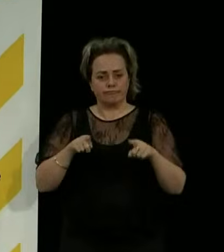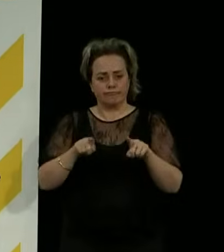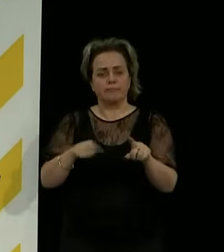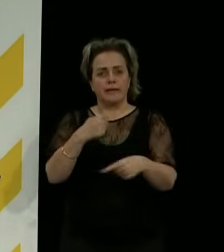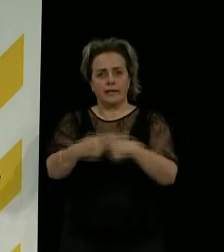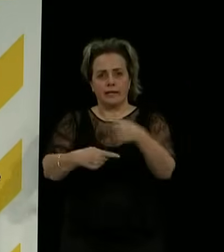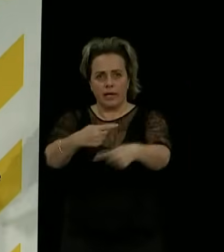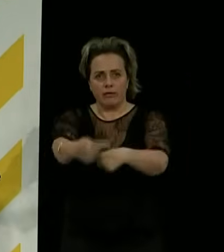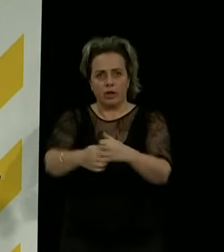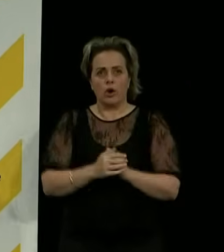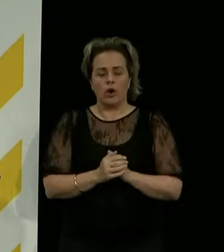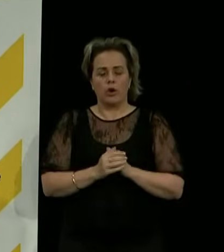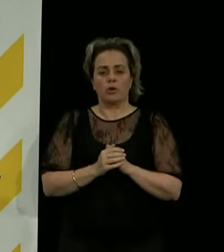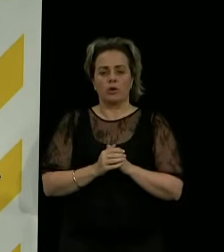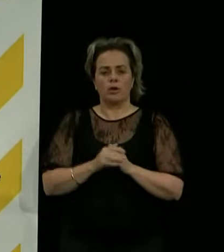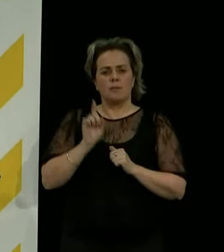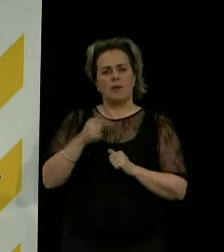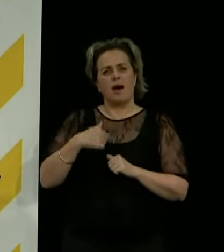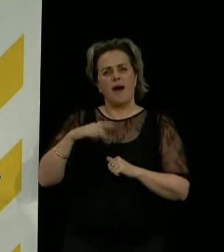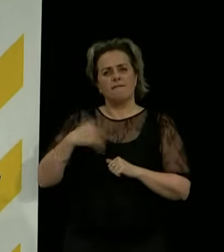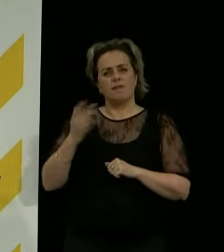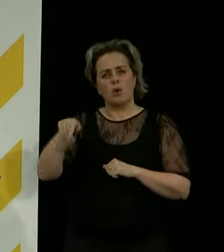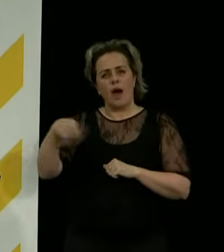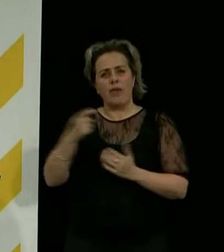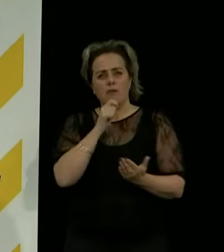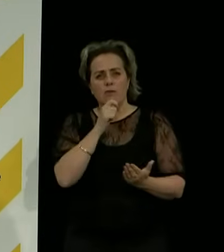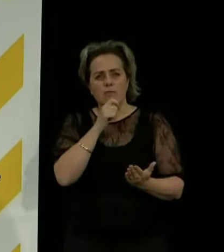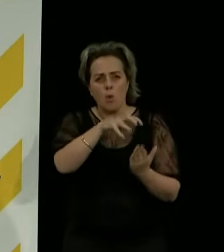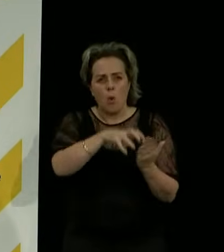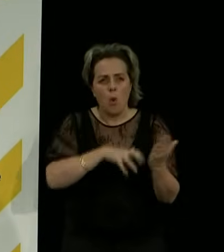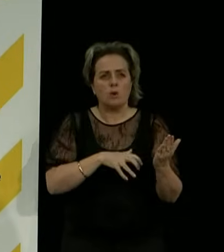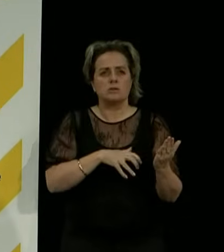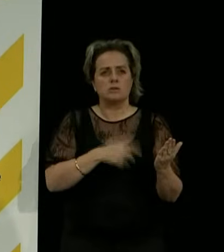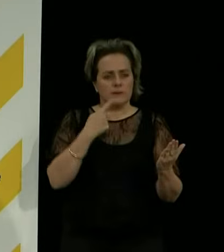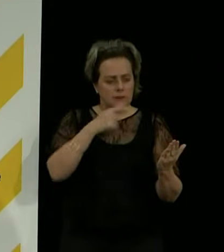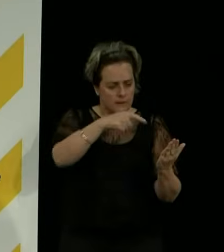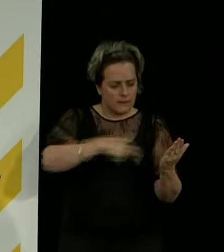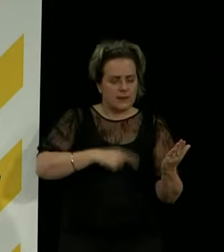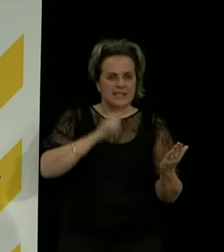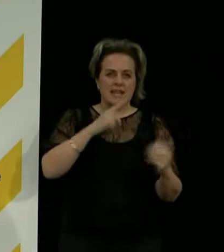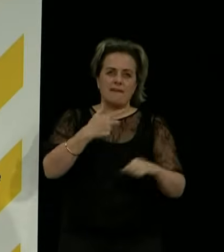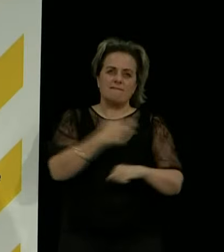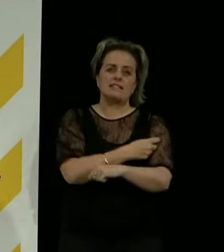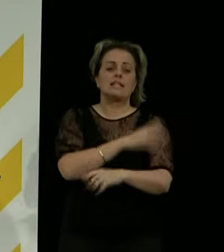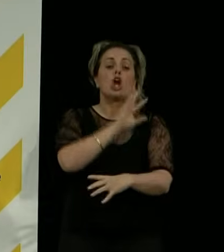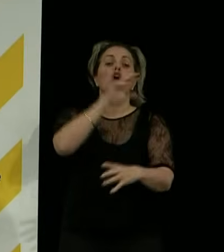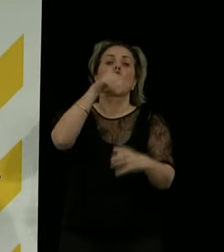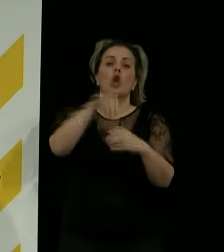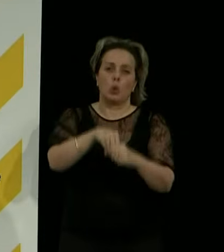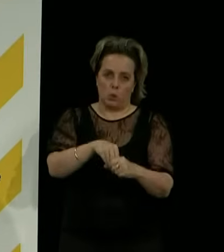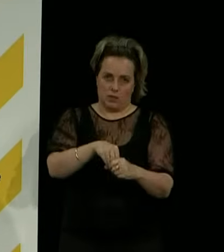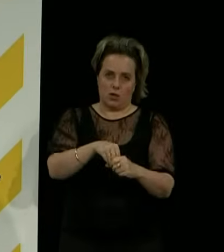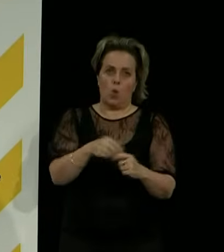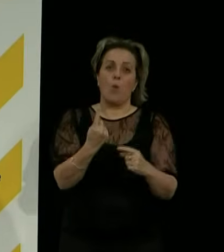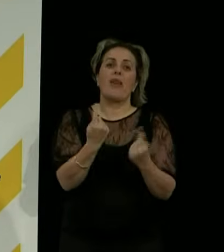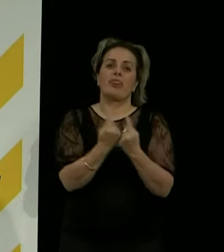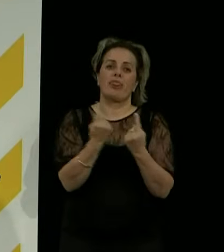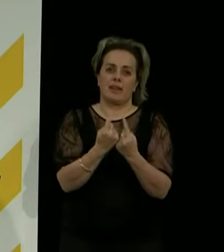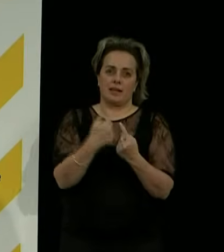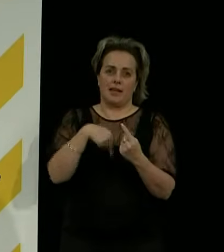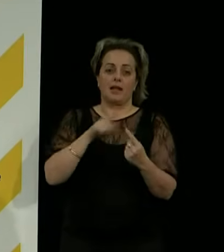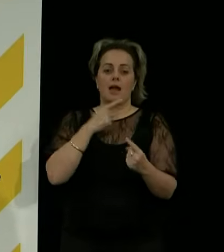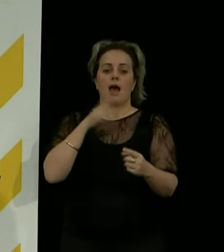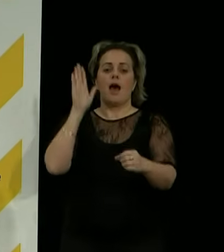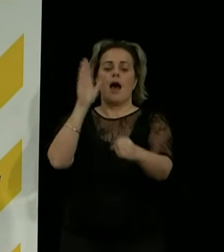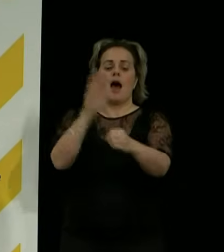I thought, the SCIG report, epidemiologists, vaccines are part of the elimination strategy. So what sort of led you, when did